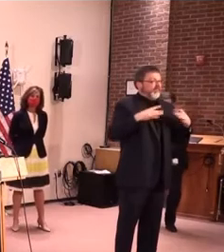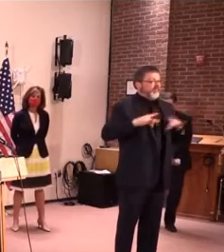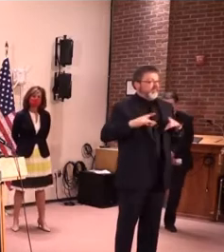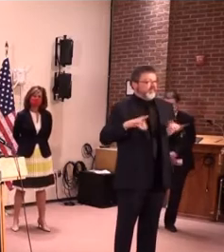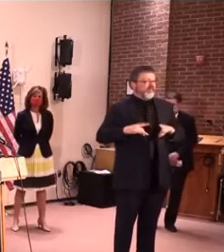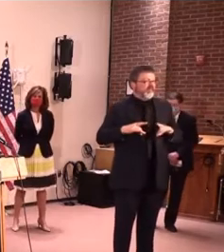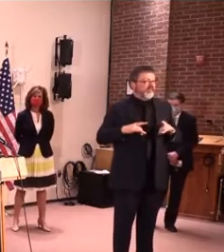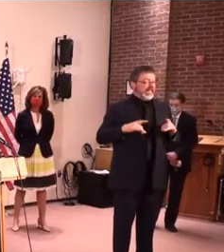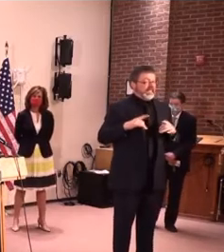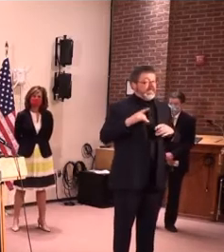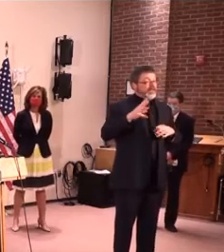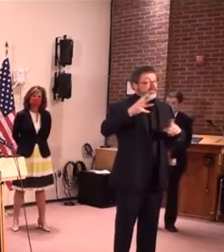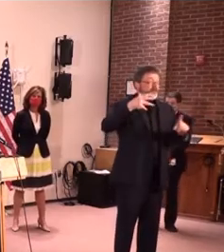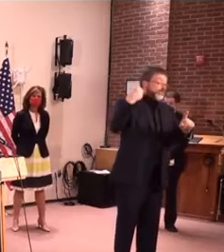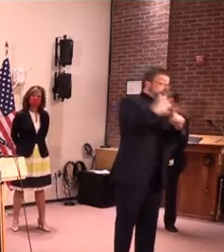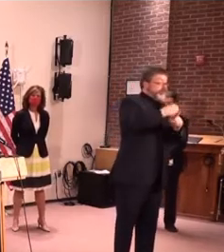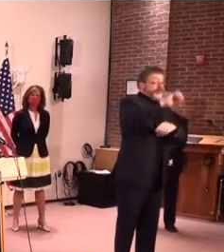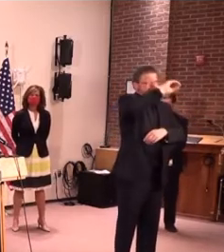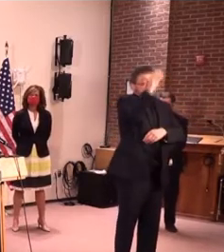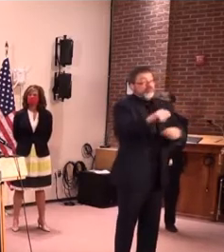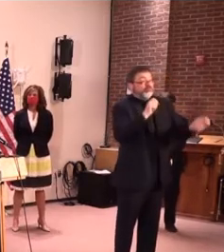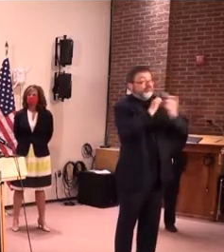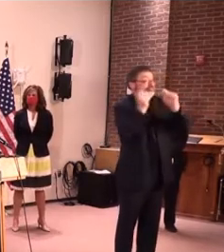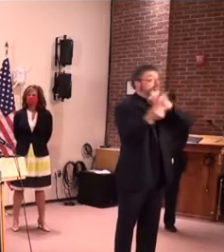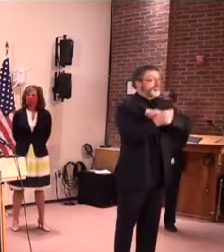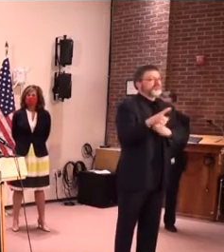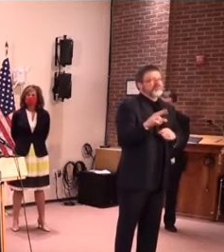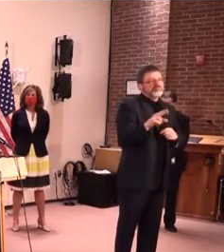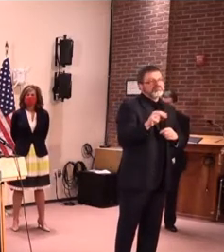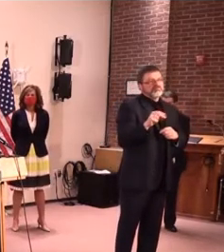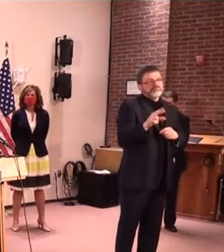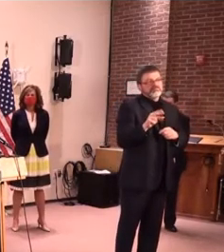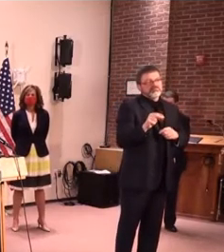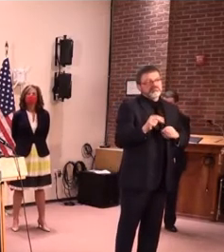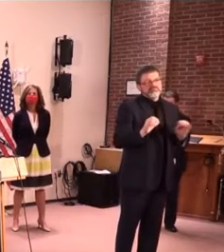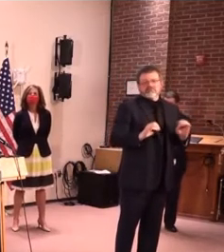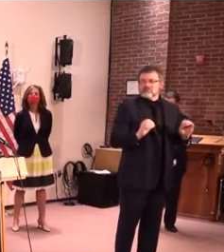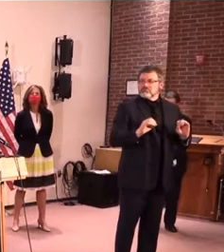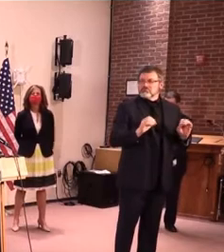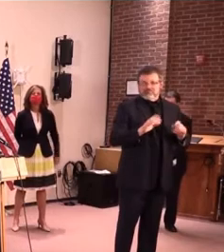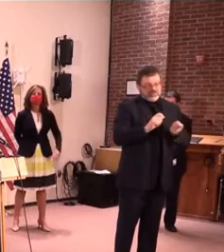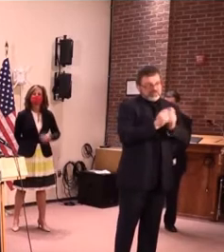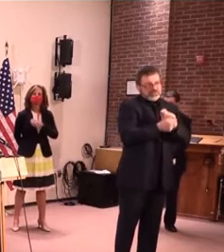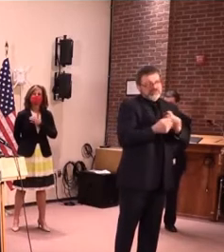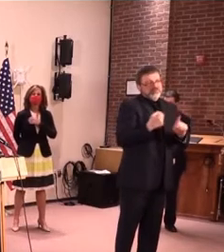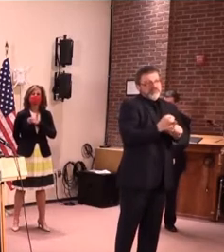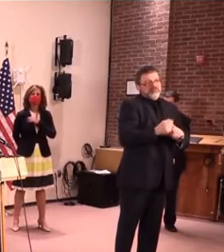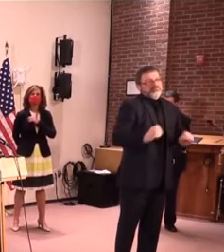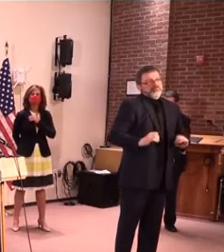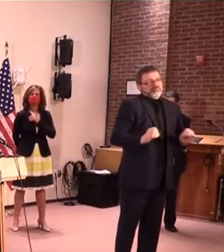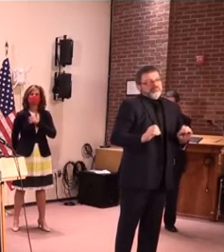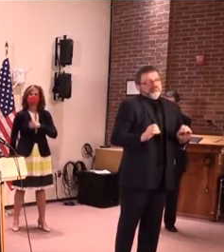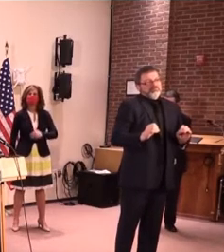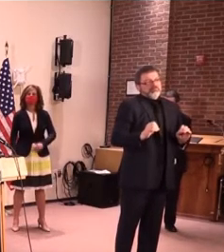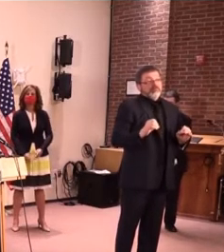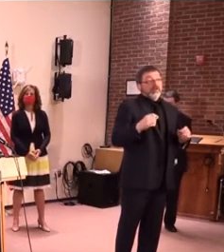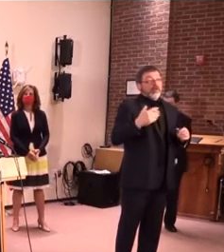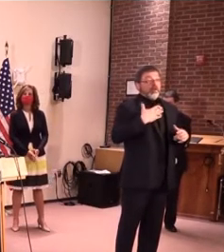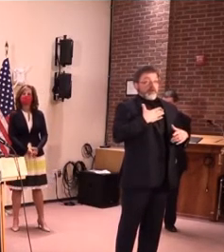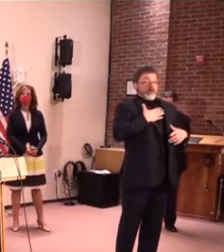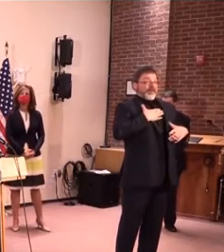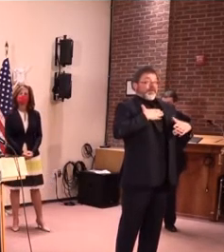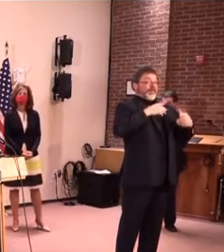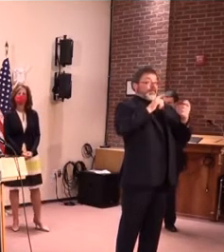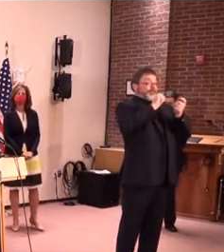to day. And really didn't impact our policy or our future planning